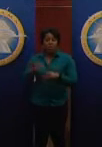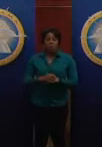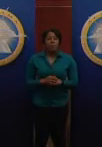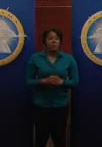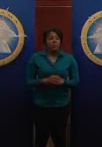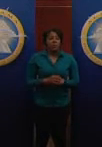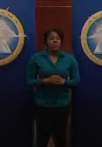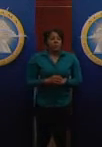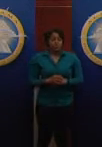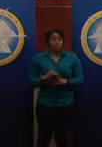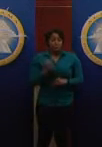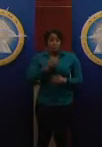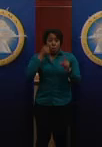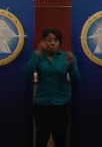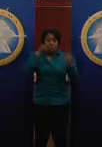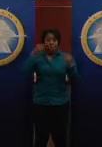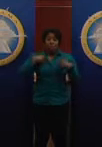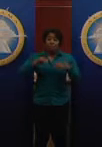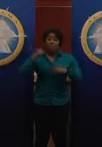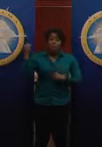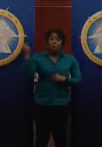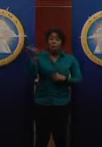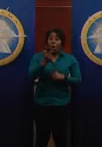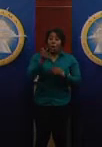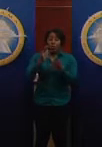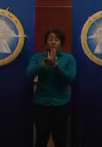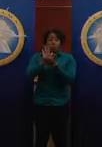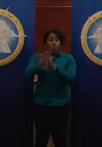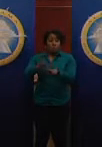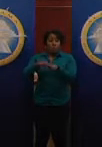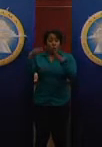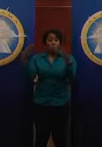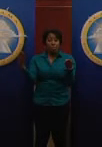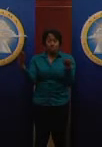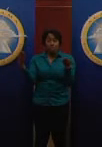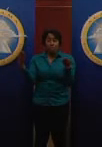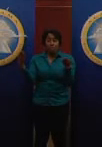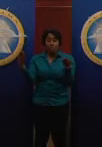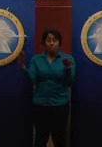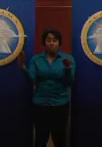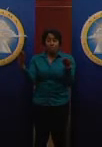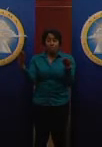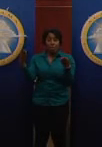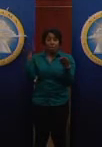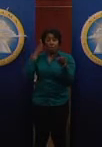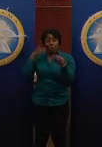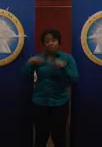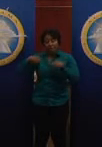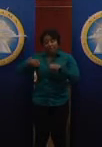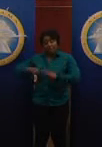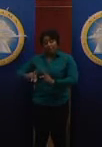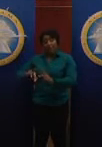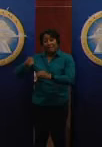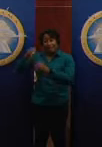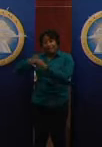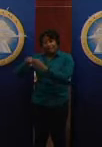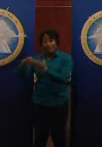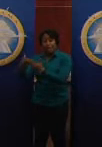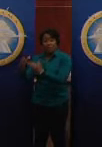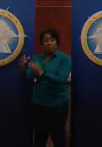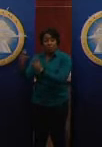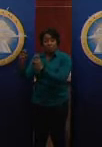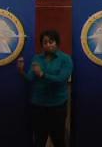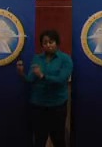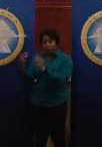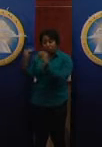of our campuses will be open for in-person instruction, that there will be an opportunity for in-person in the classroom instruction for every